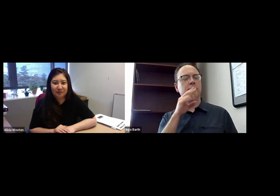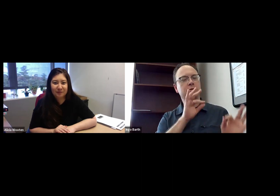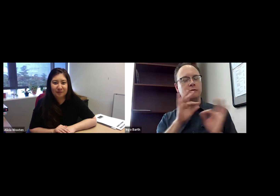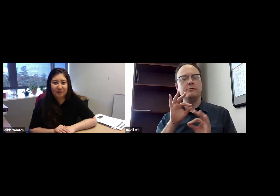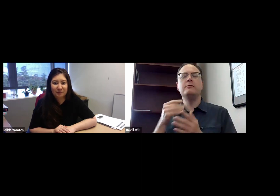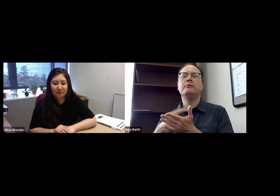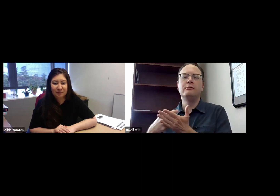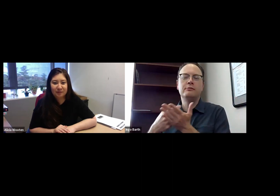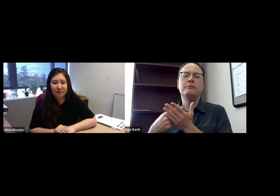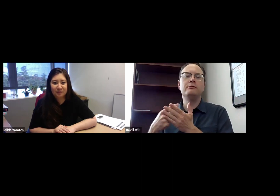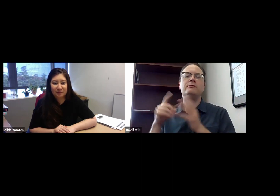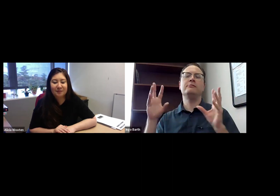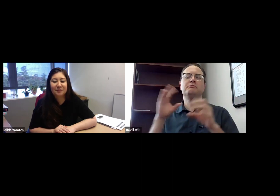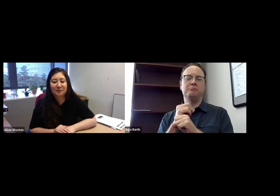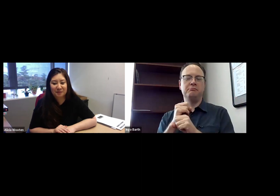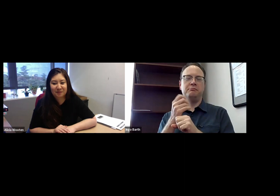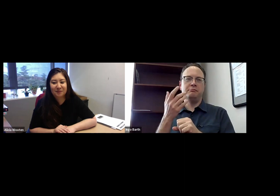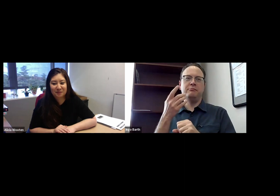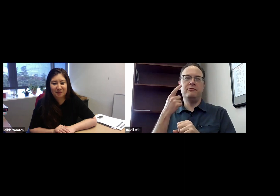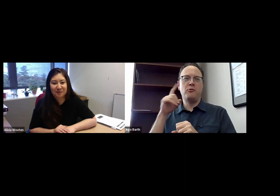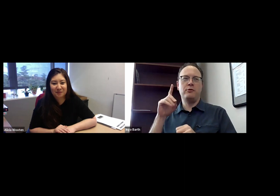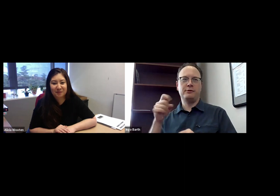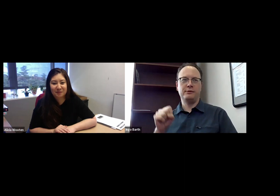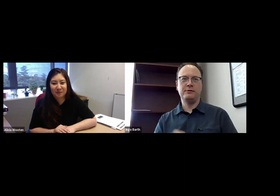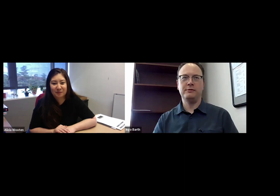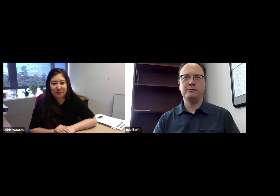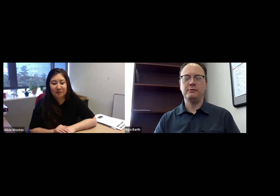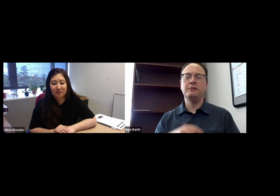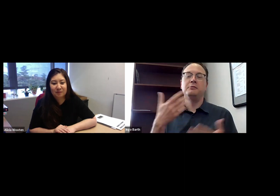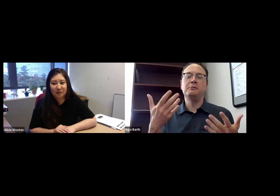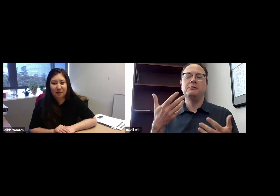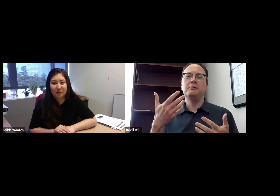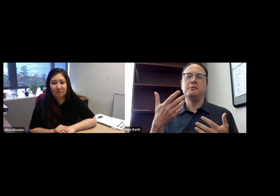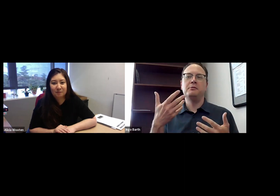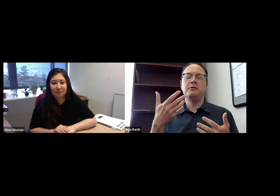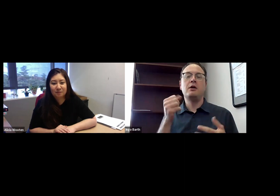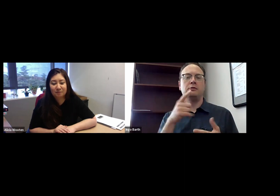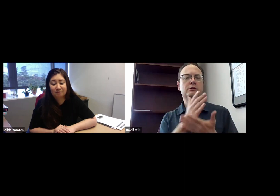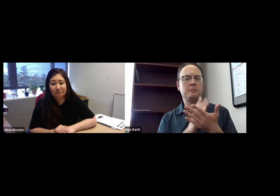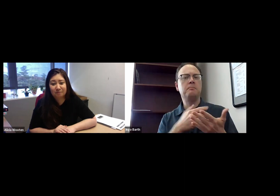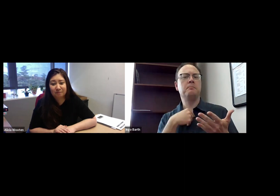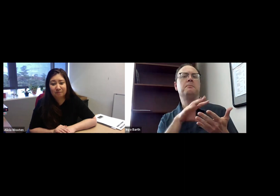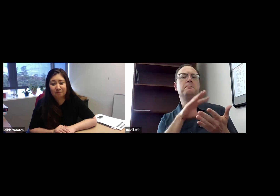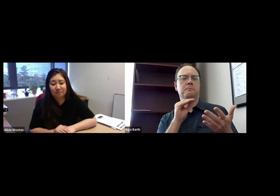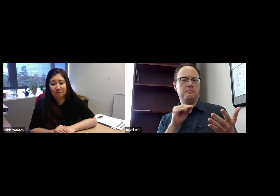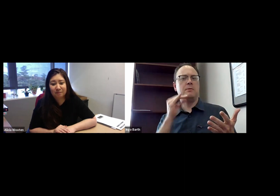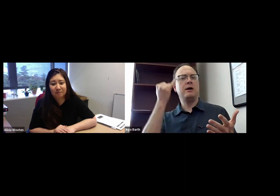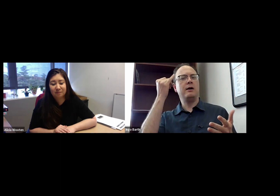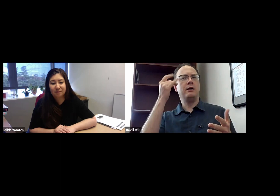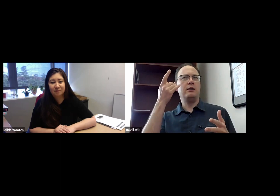just explain what we have, and then we can discuss the video after we watch it. What do you